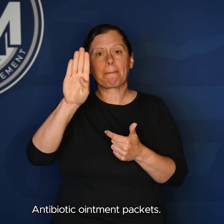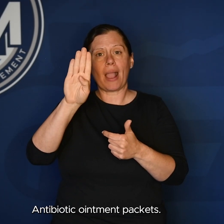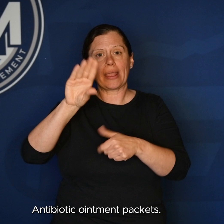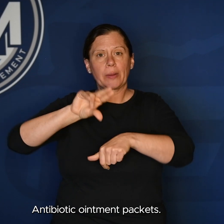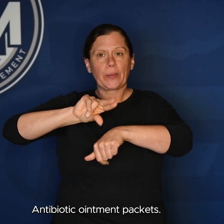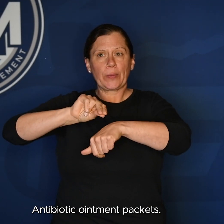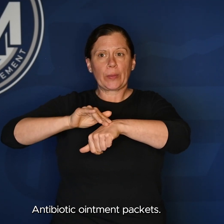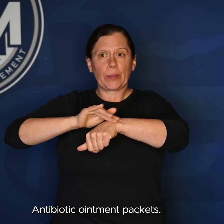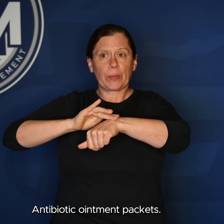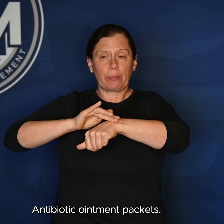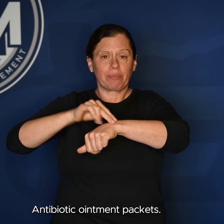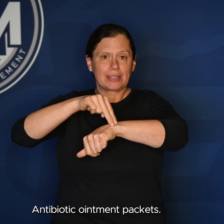antibiotic ointment packets,